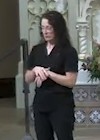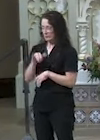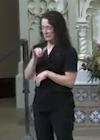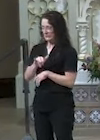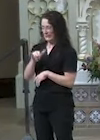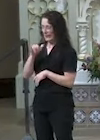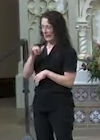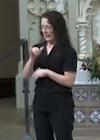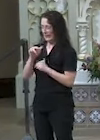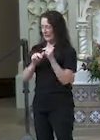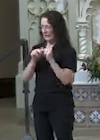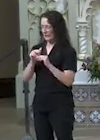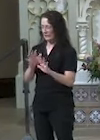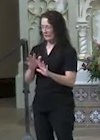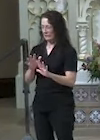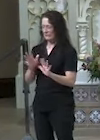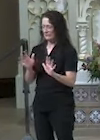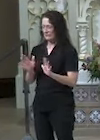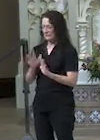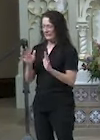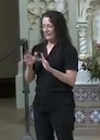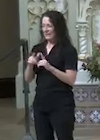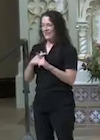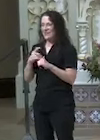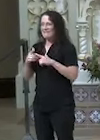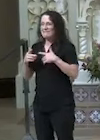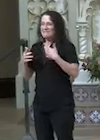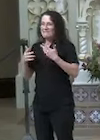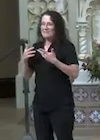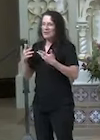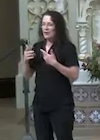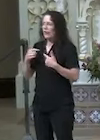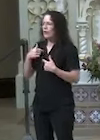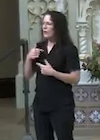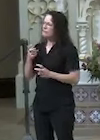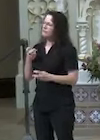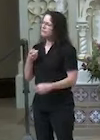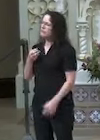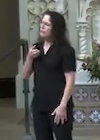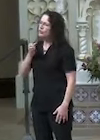And we ended up, we had a beverage,